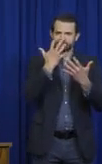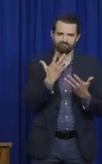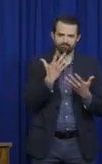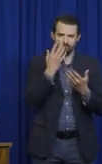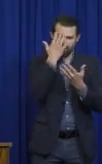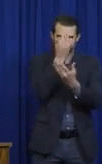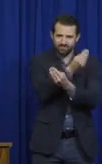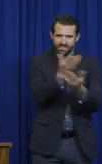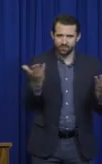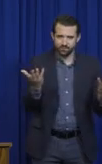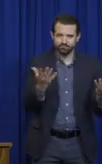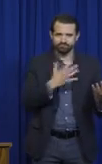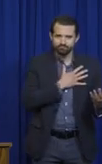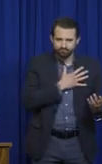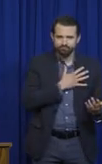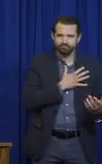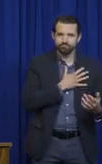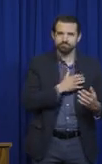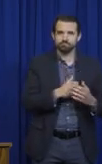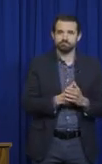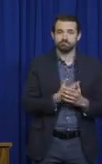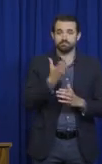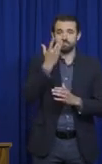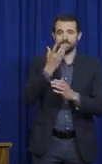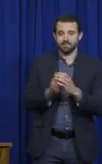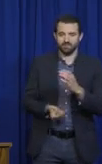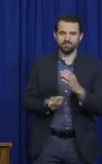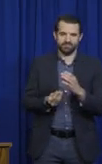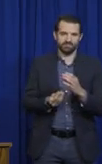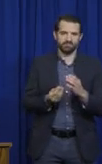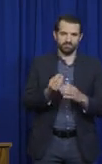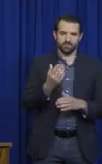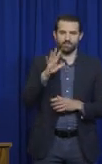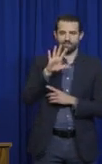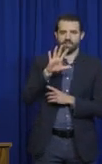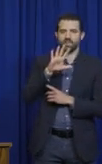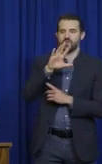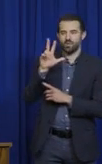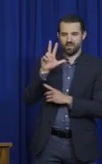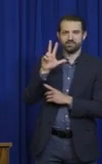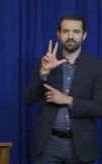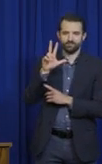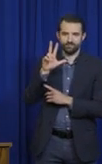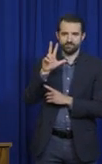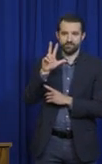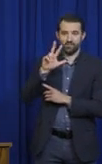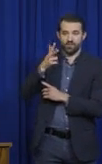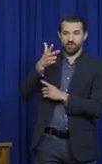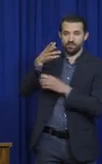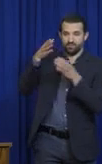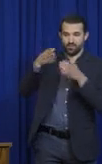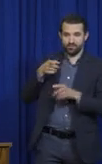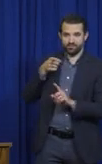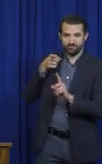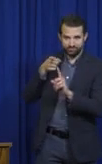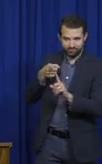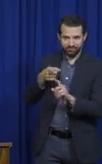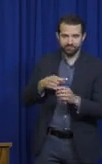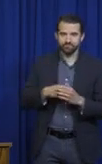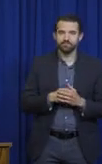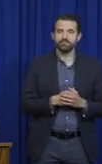Maine CDC is reporting the passing of the 53rd individual in the state who's passed away with